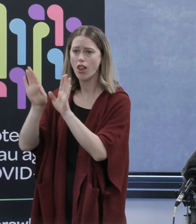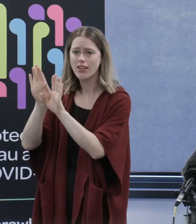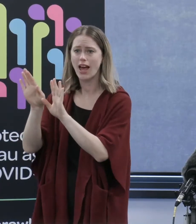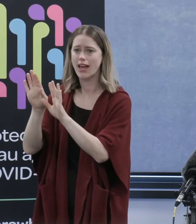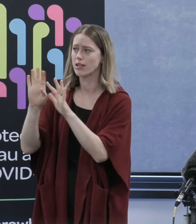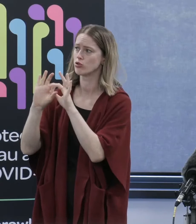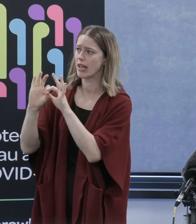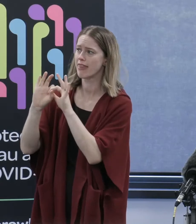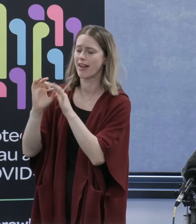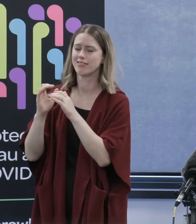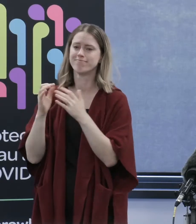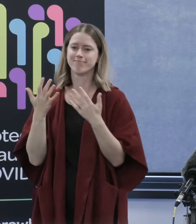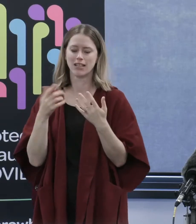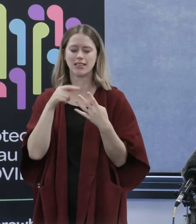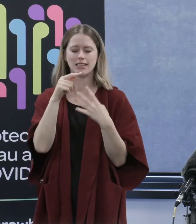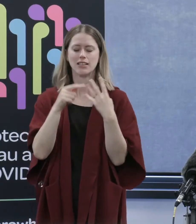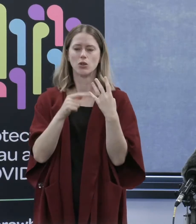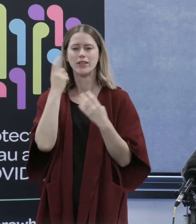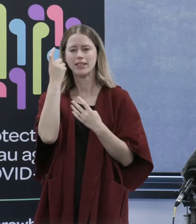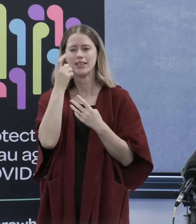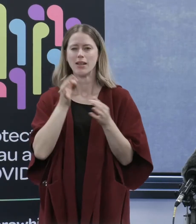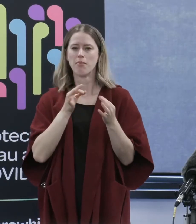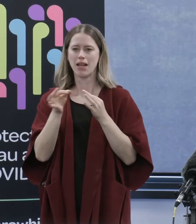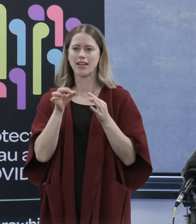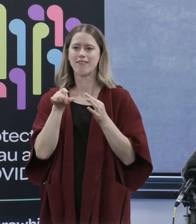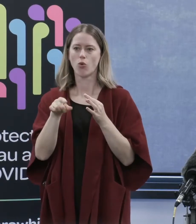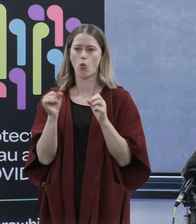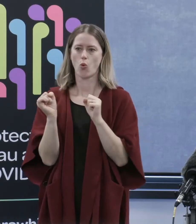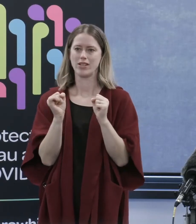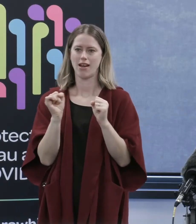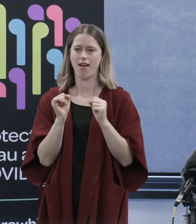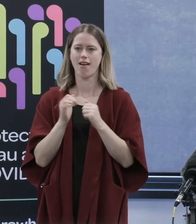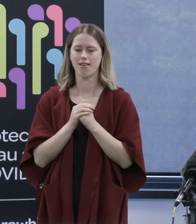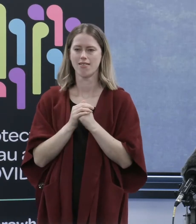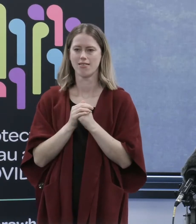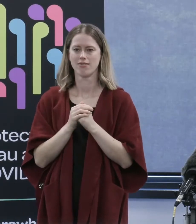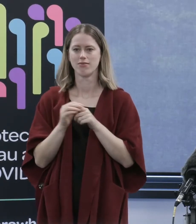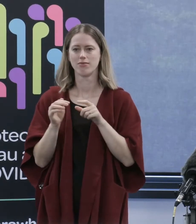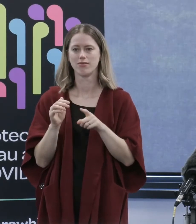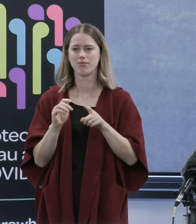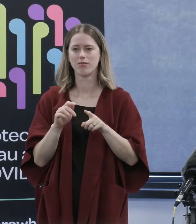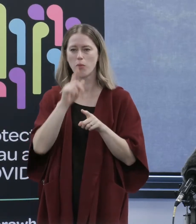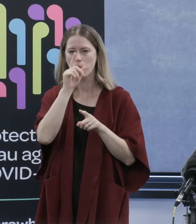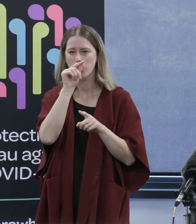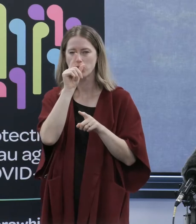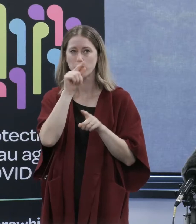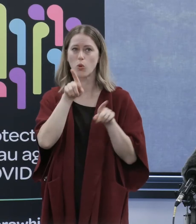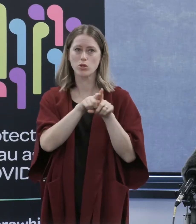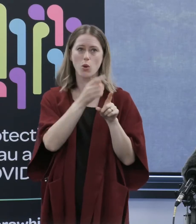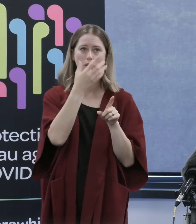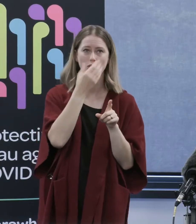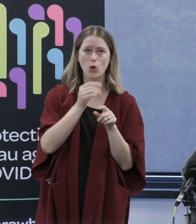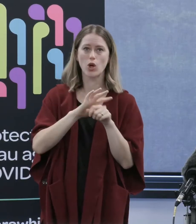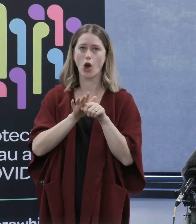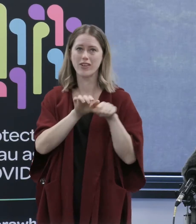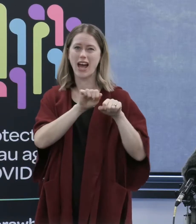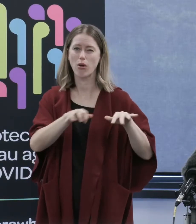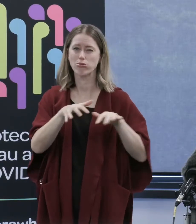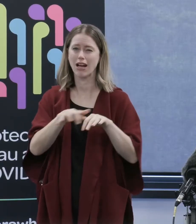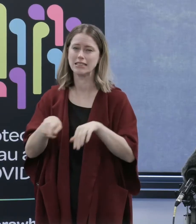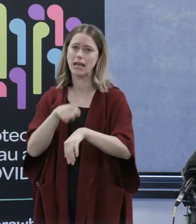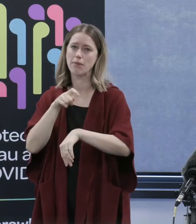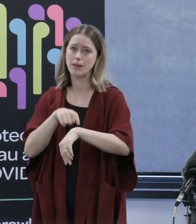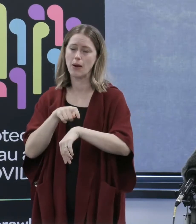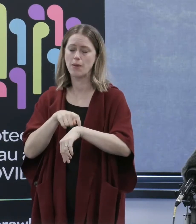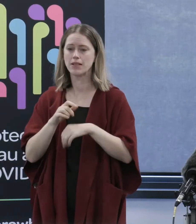are some of the things we're factoring into the planning for this winter, alongside that potential for the sort of influenza and COVID outbreaks at the same